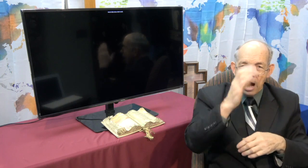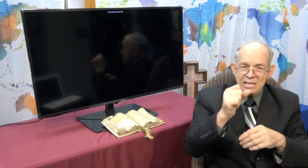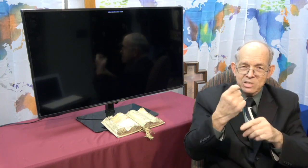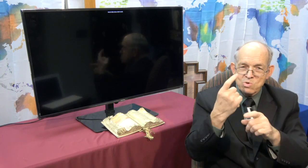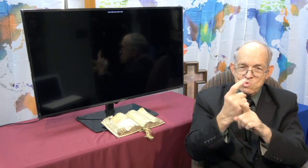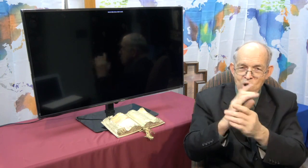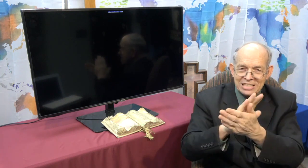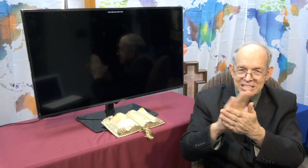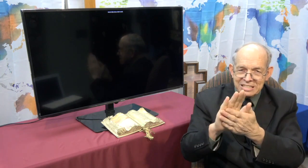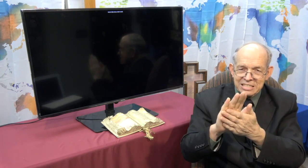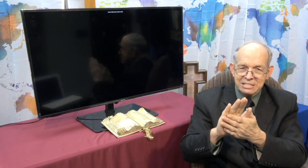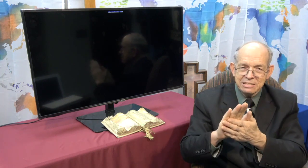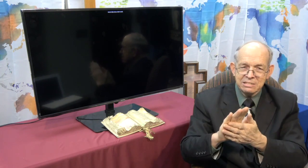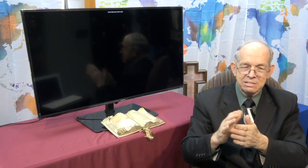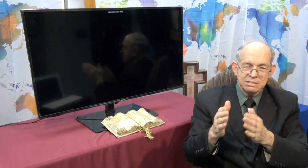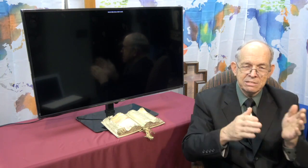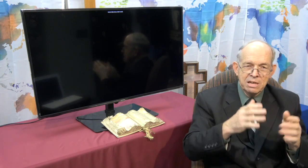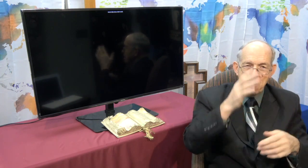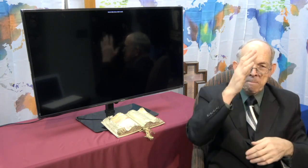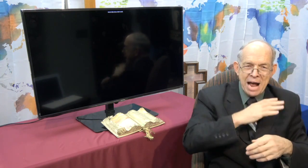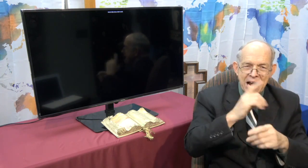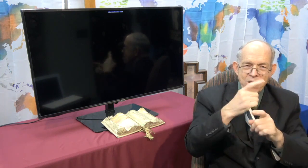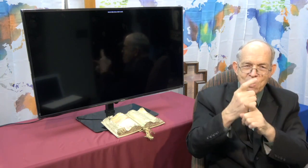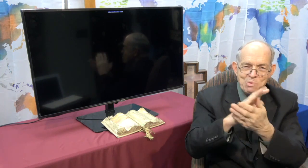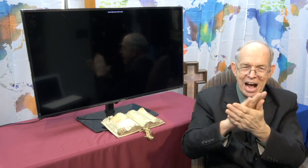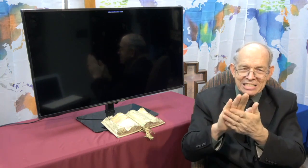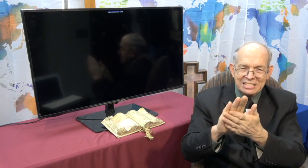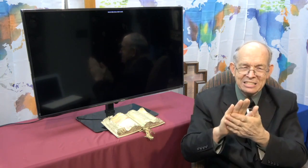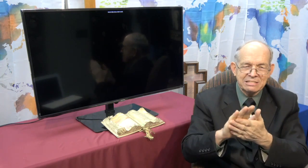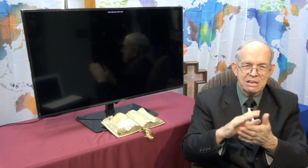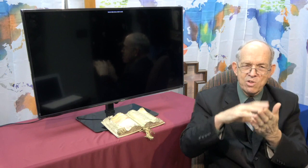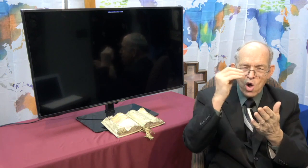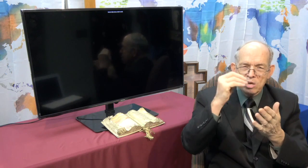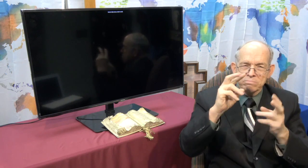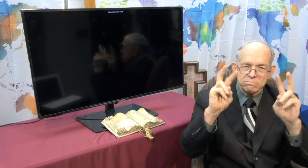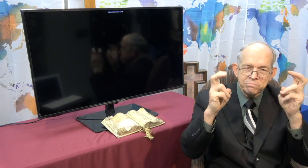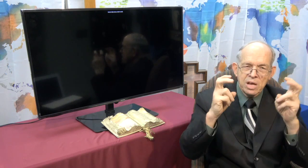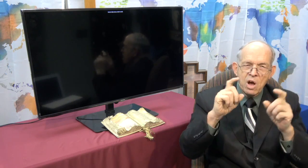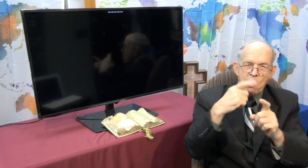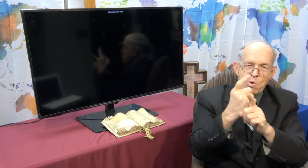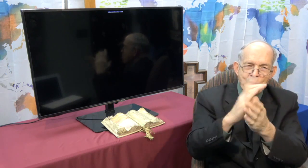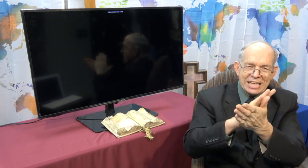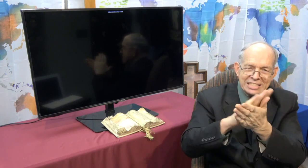God's righteousness, man's righteousness, none